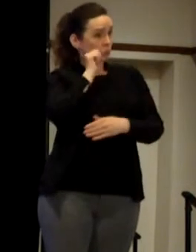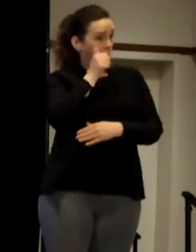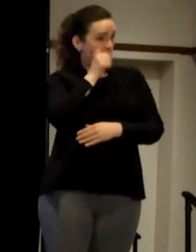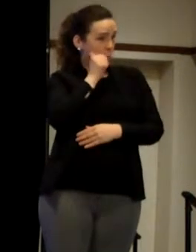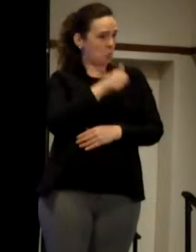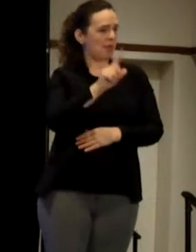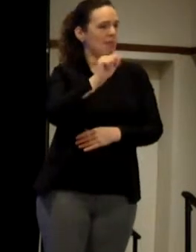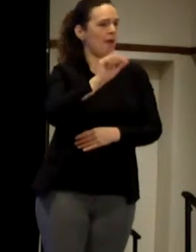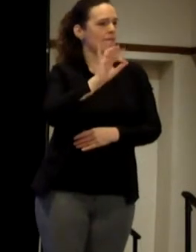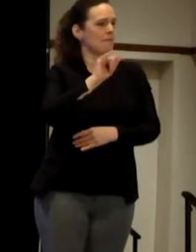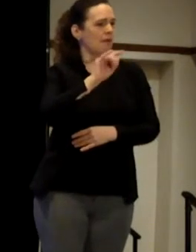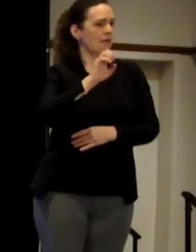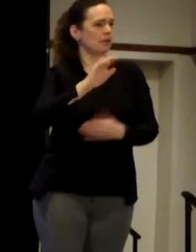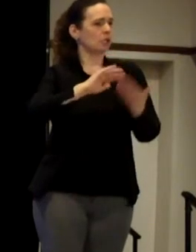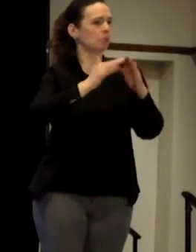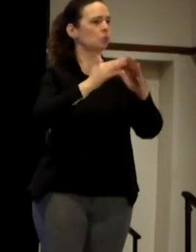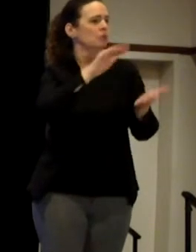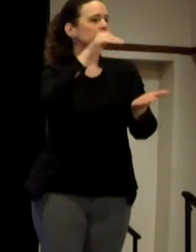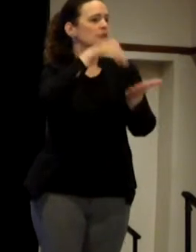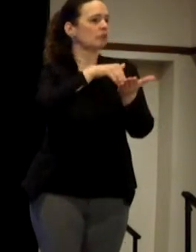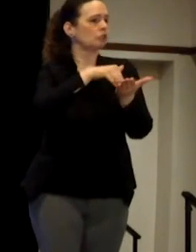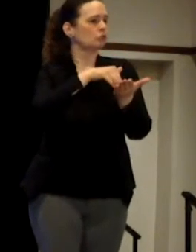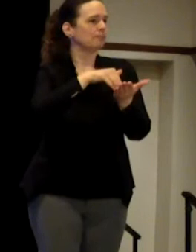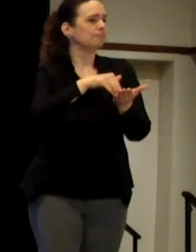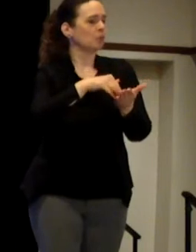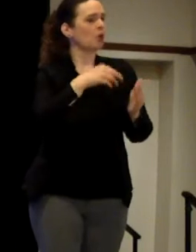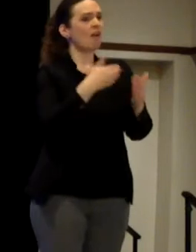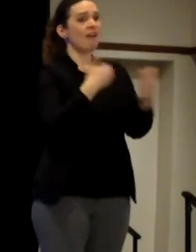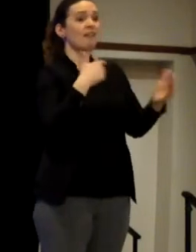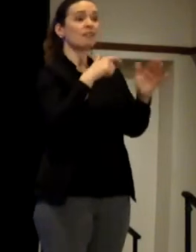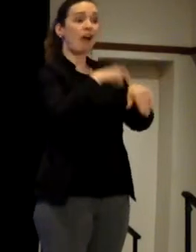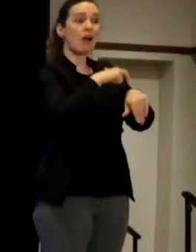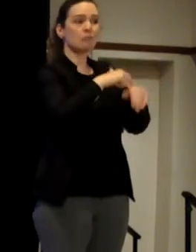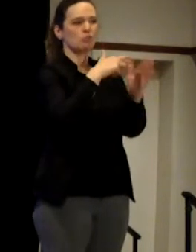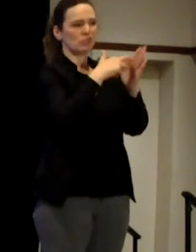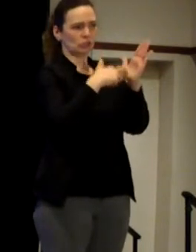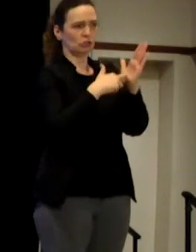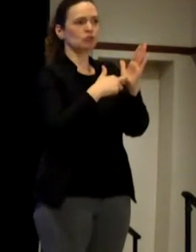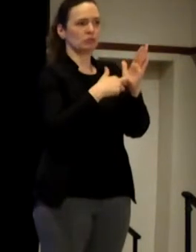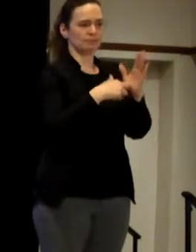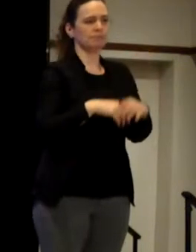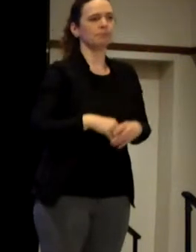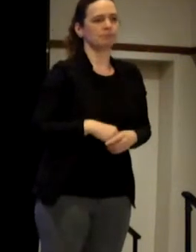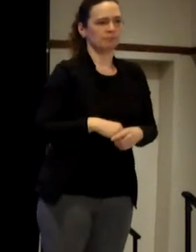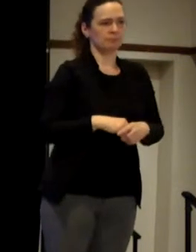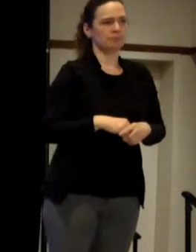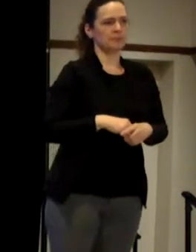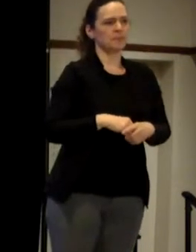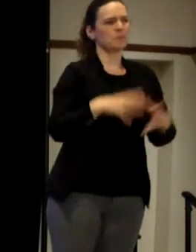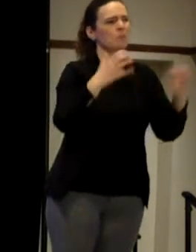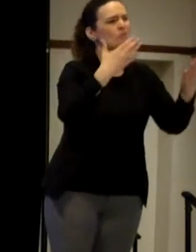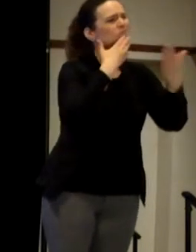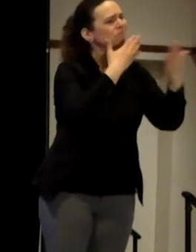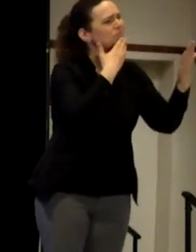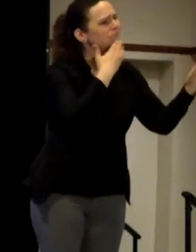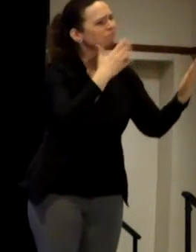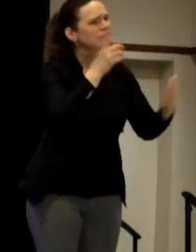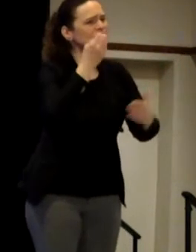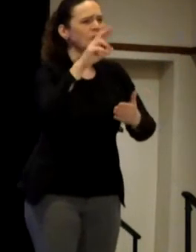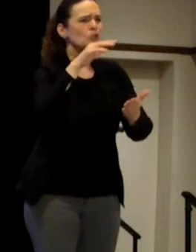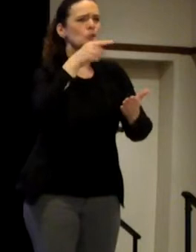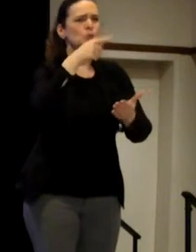Dr. Gupta and all of her team for taking a leadership role in this process. Sometimes in this pandemic, people